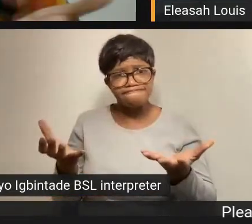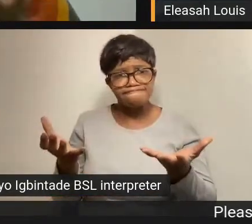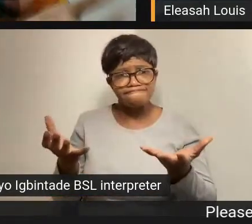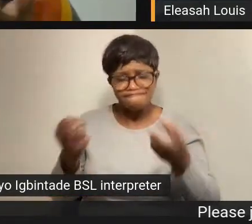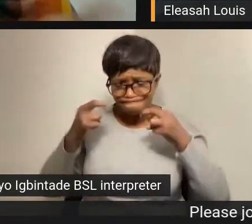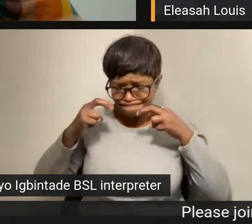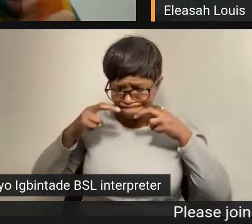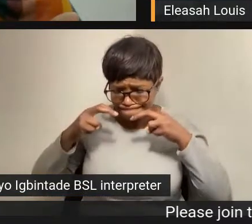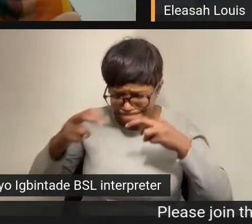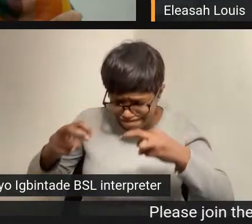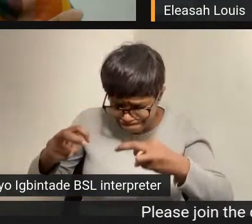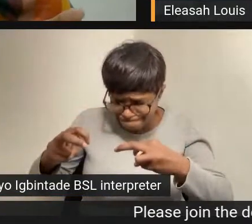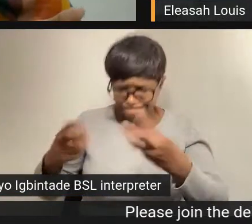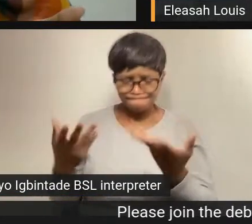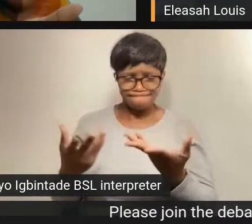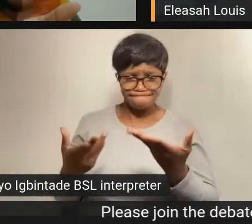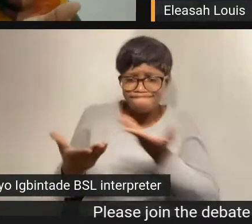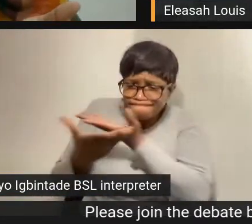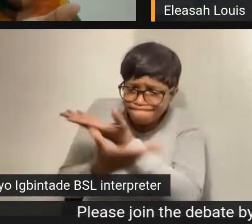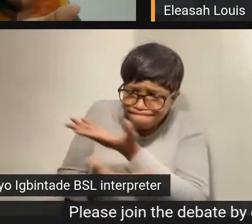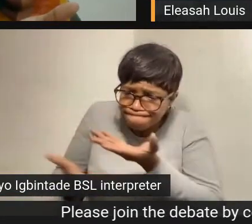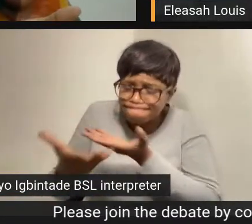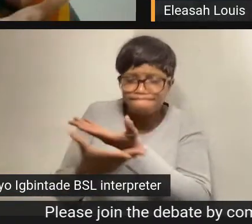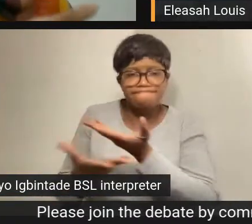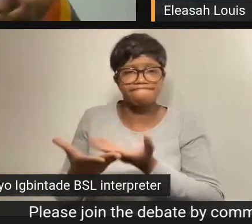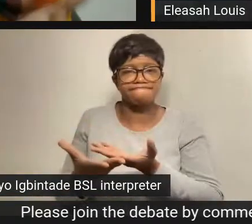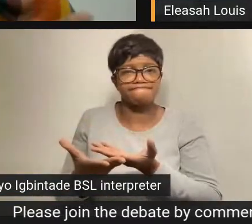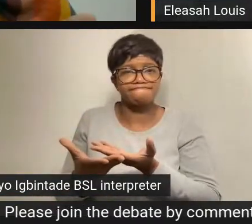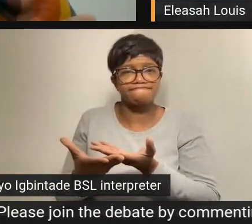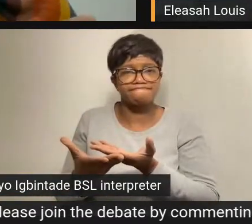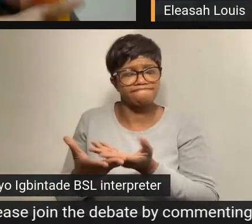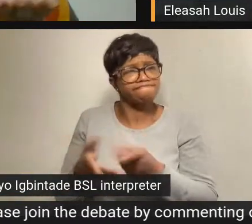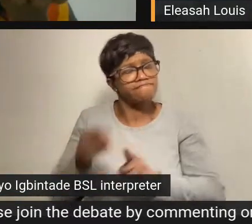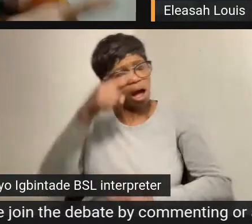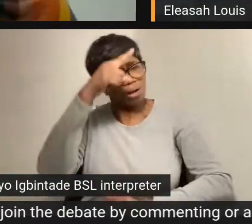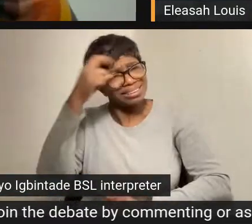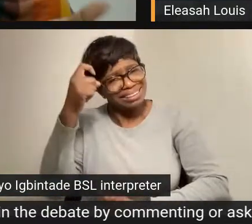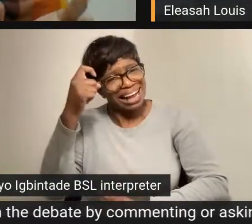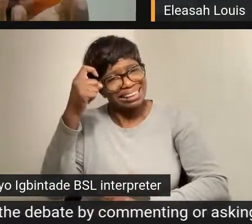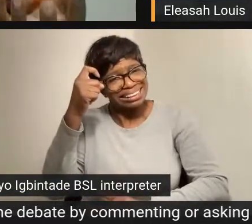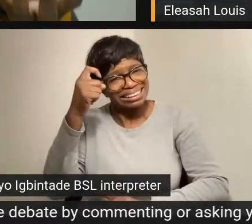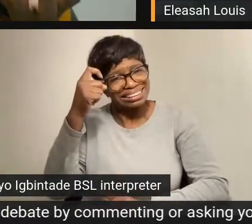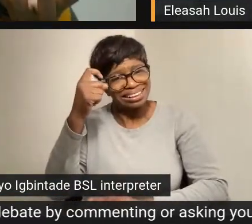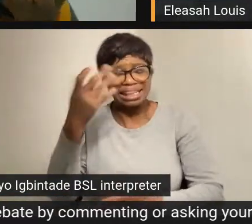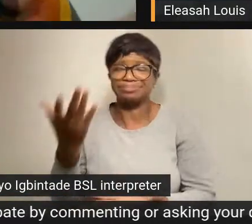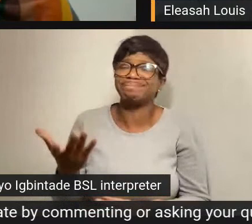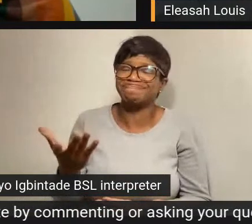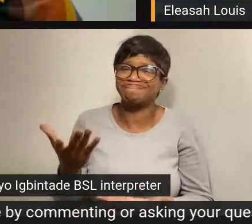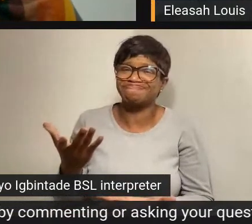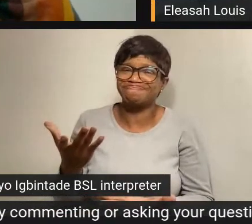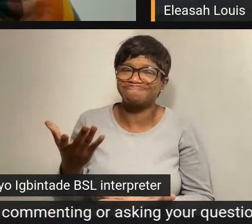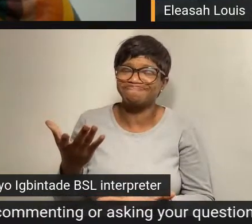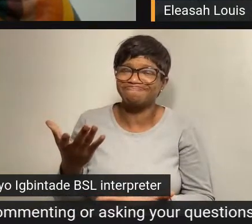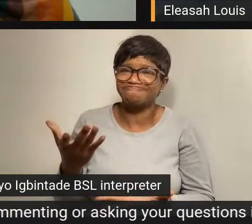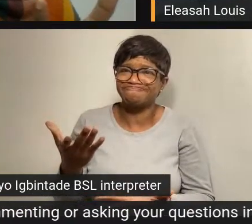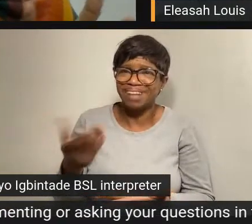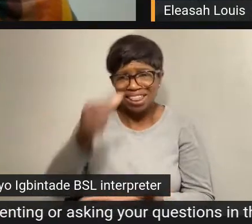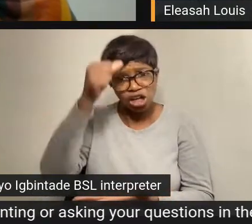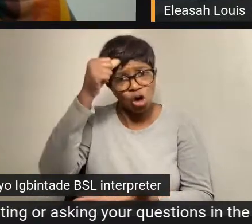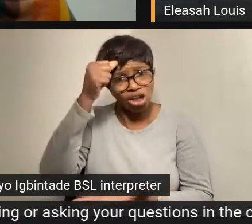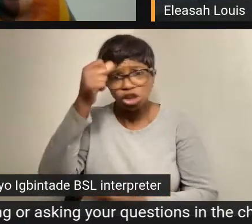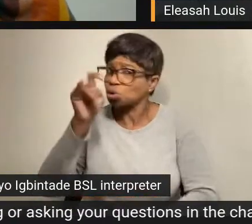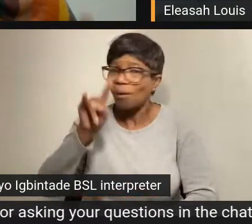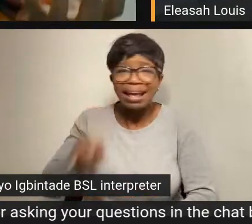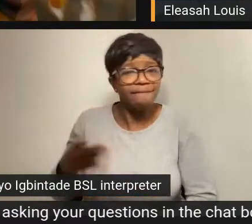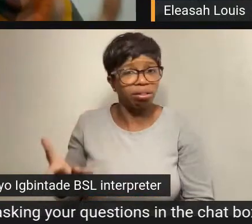Analyzing it, talking about it, and understanding that it was not evil, it was